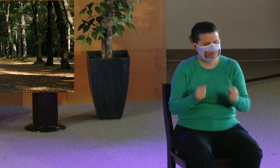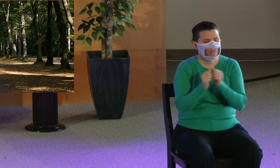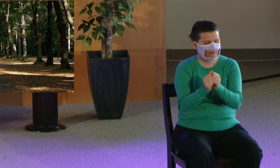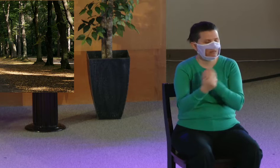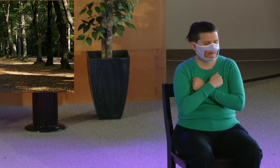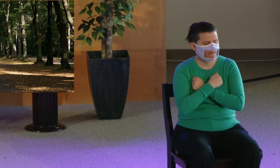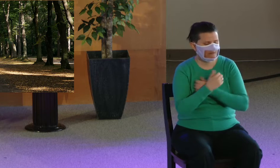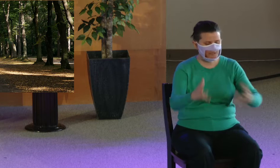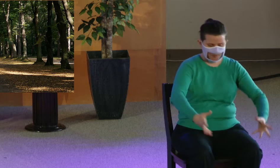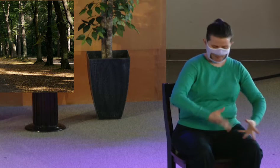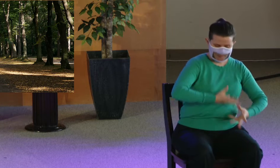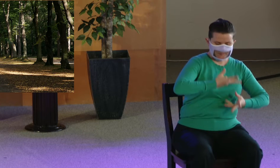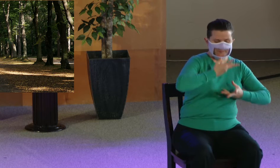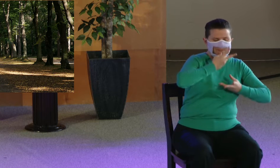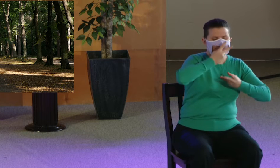Inhale,